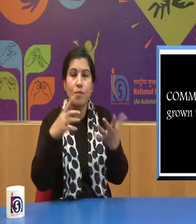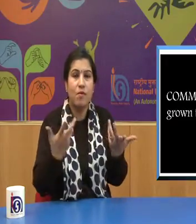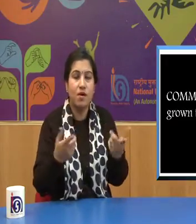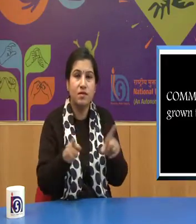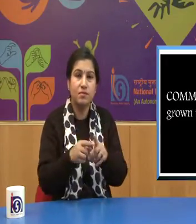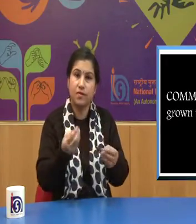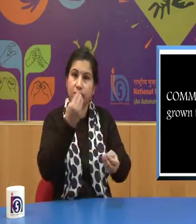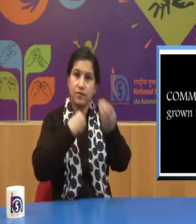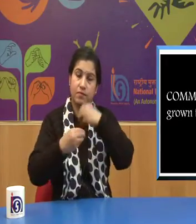animals.